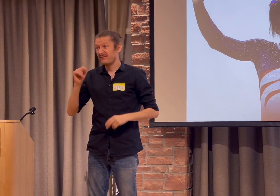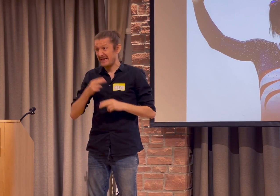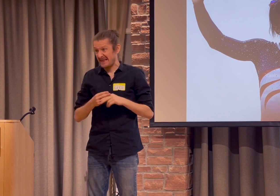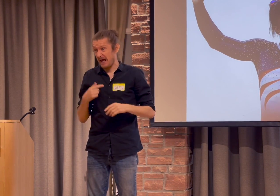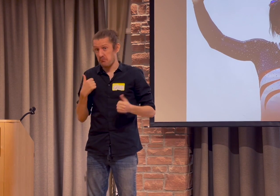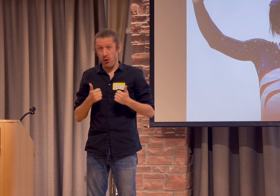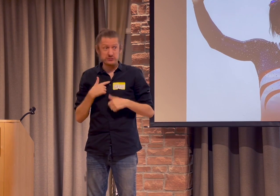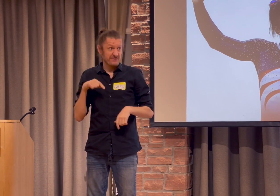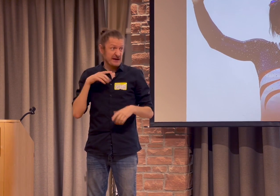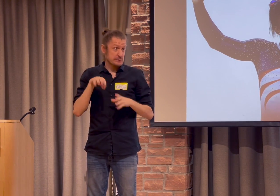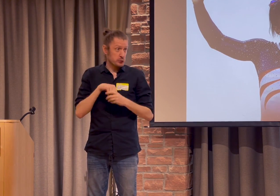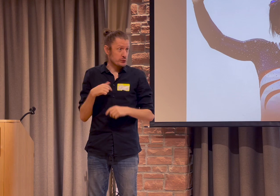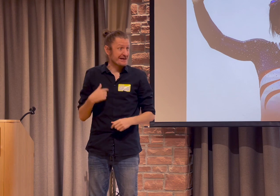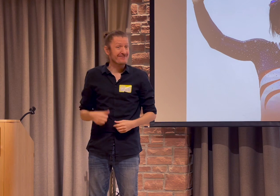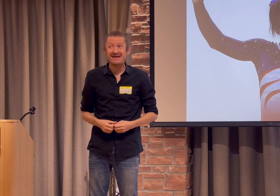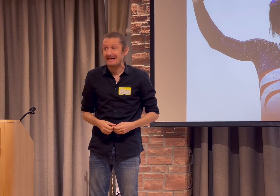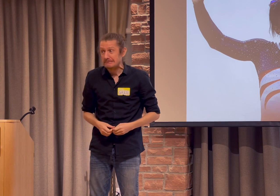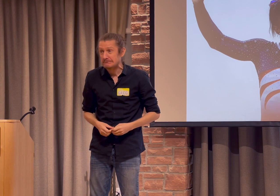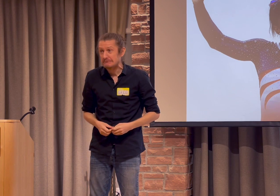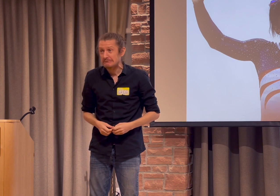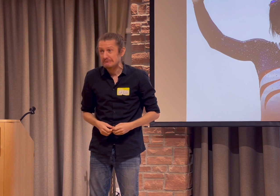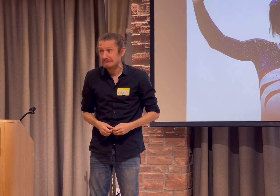always excited because she's representing our country in the Olympics.